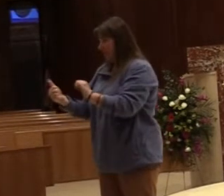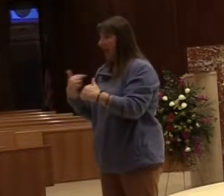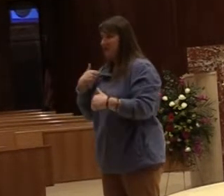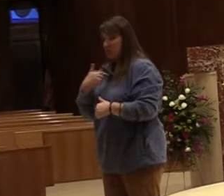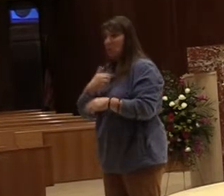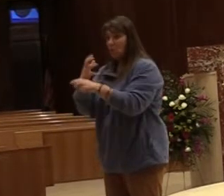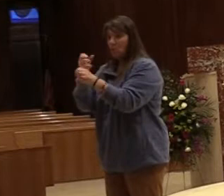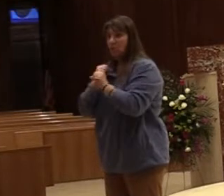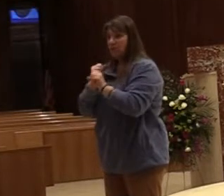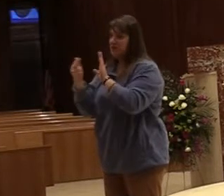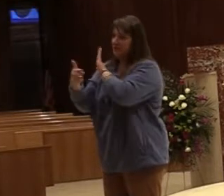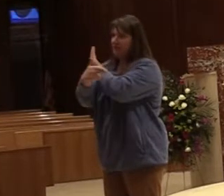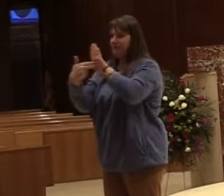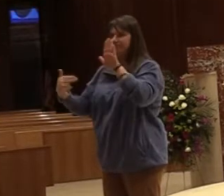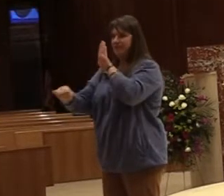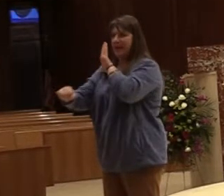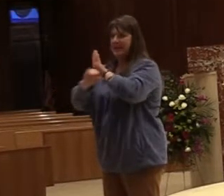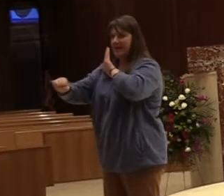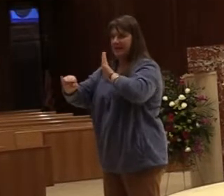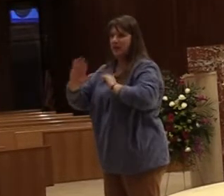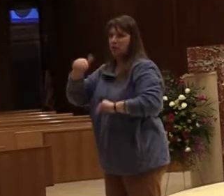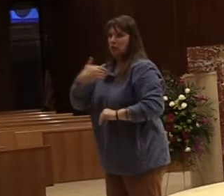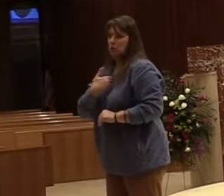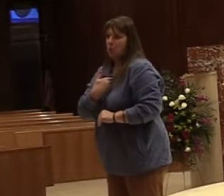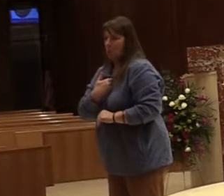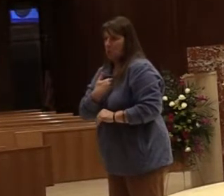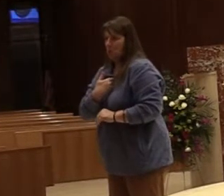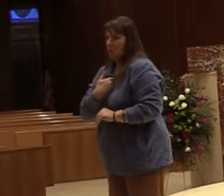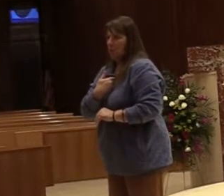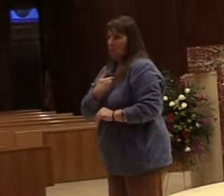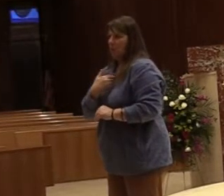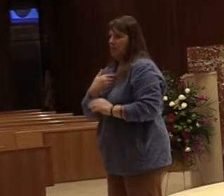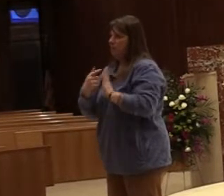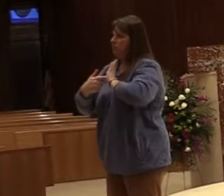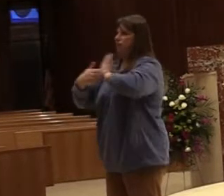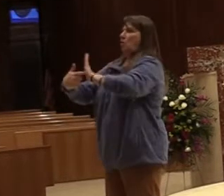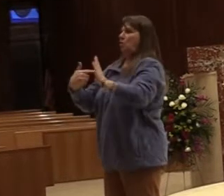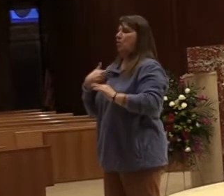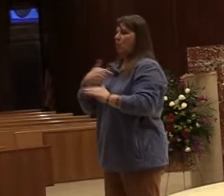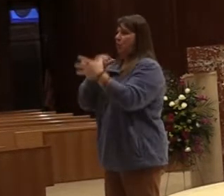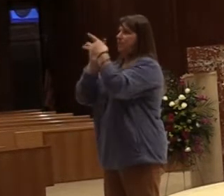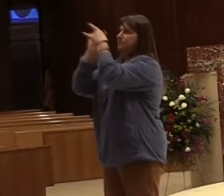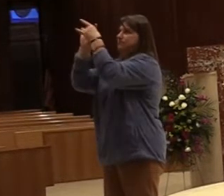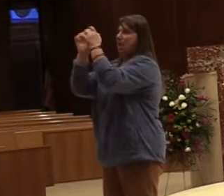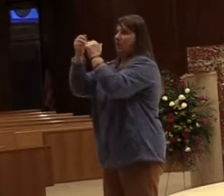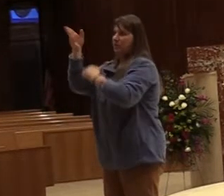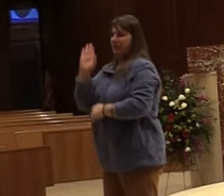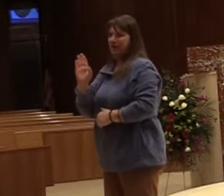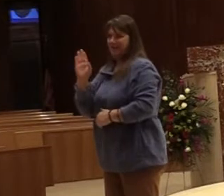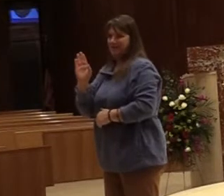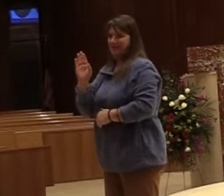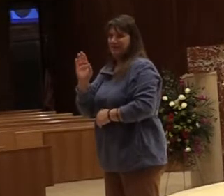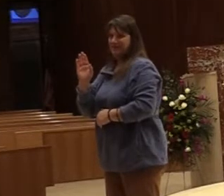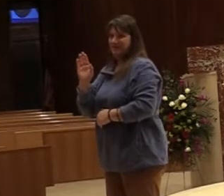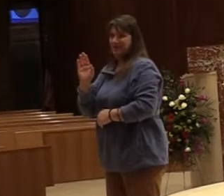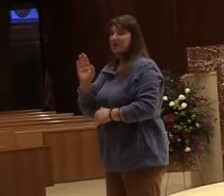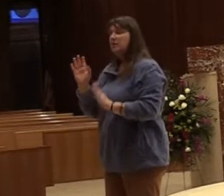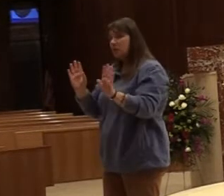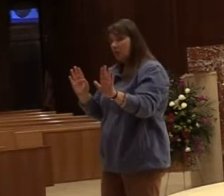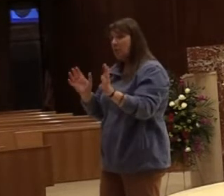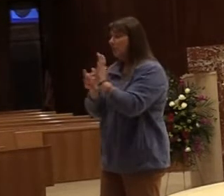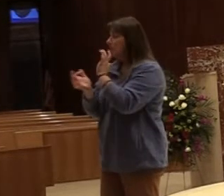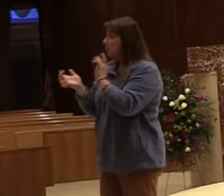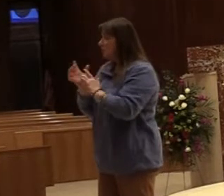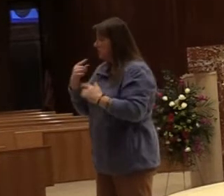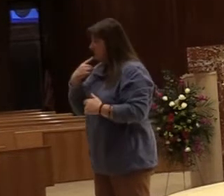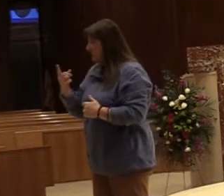an erasable mark on our soul that configures us to God. And so when Jesus says to render to God